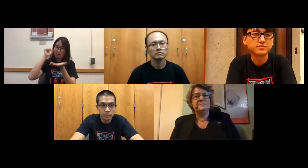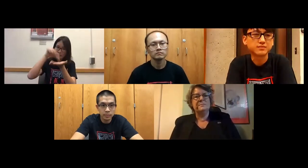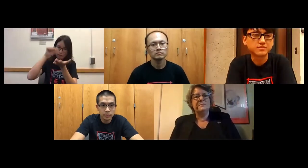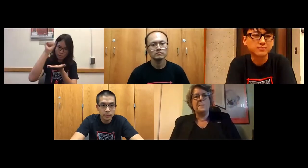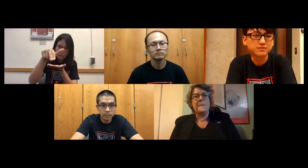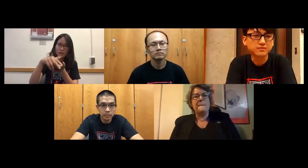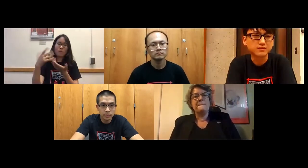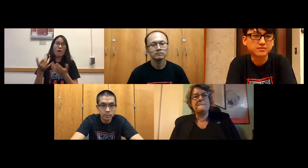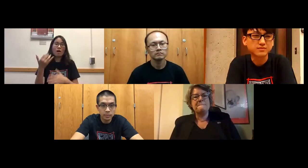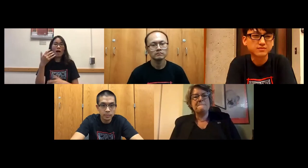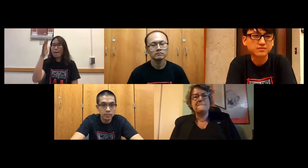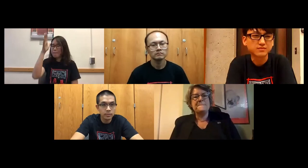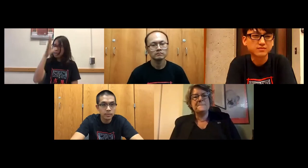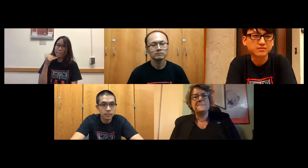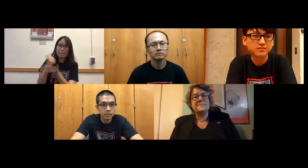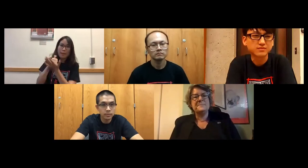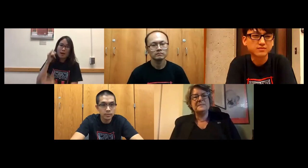together. It was easy to write letters.